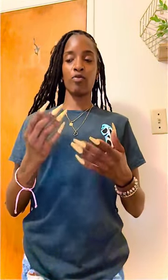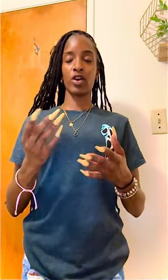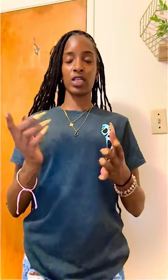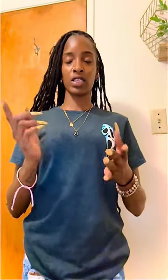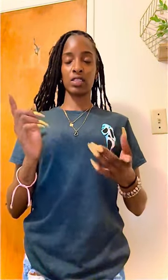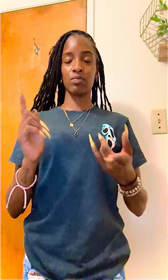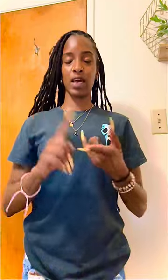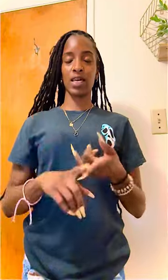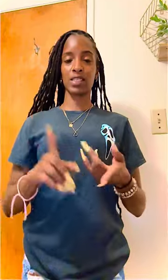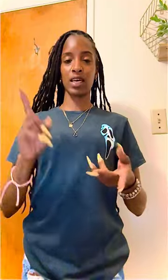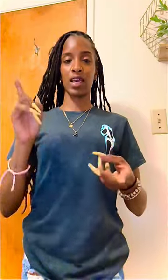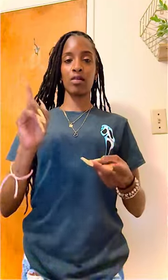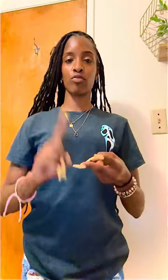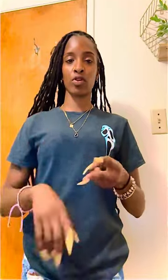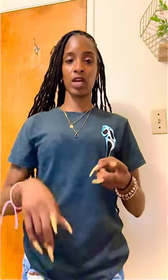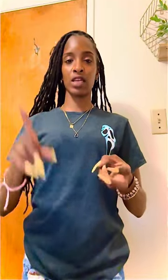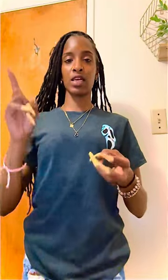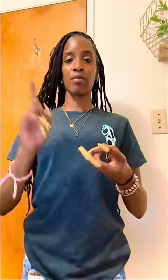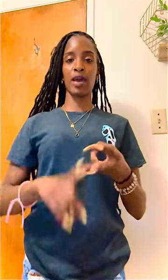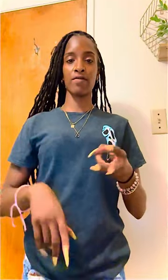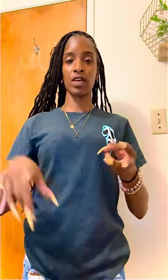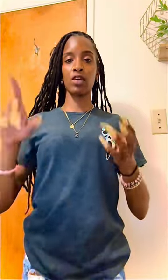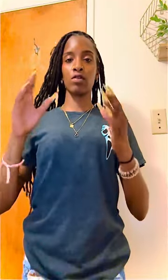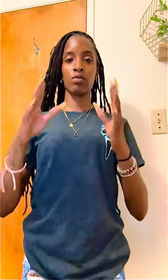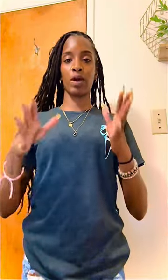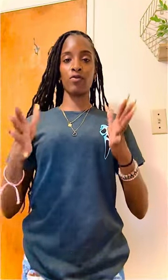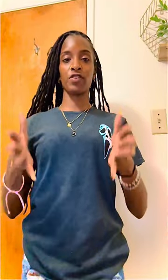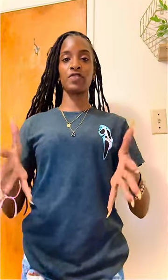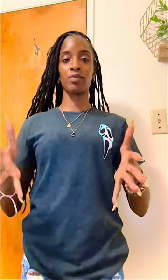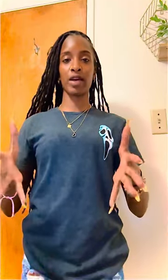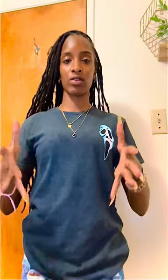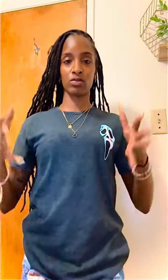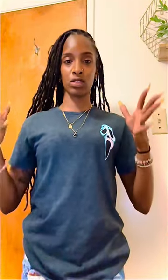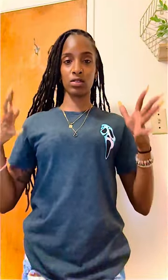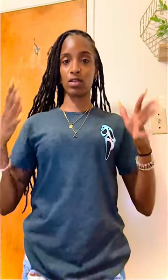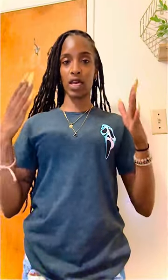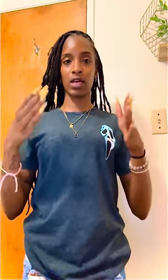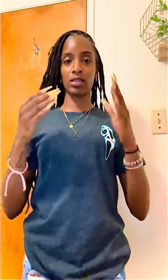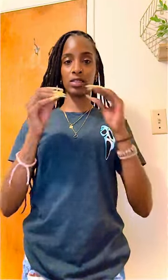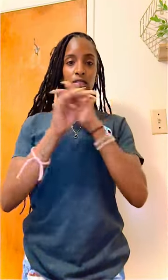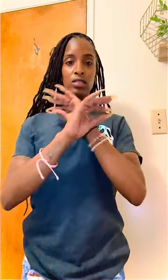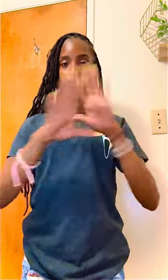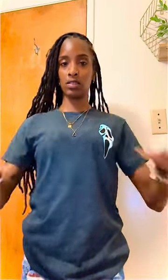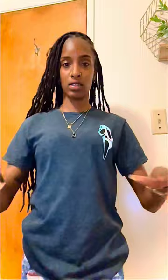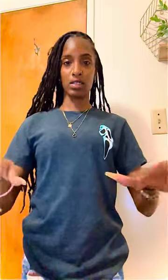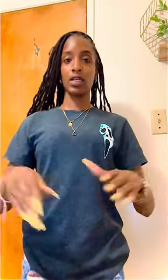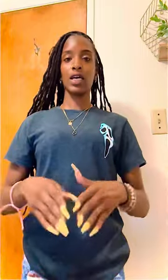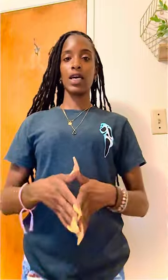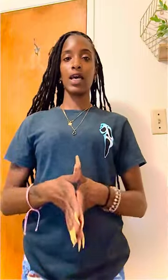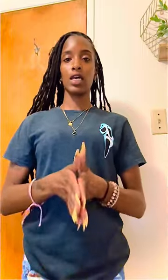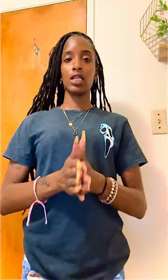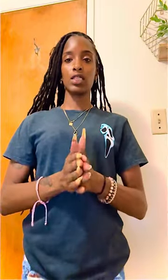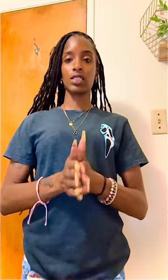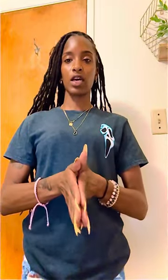wearing this mask, I can't breathe, I'm heavy, about 50 pounds, and it's not